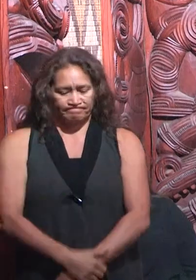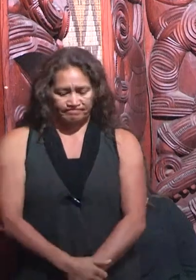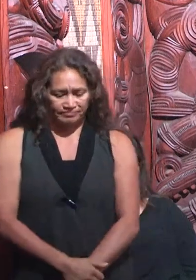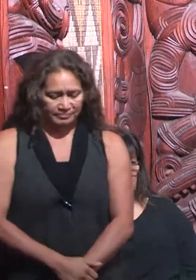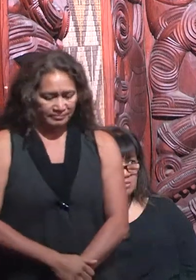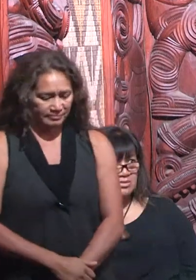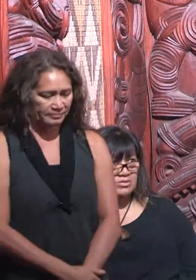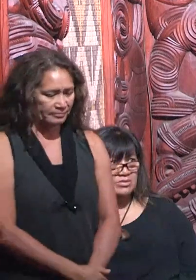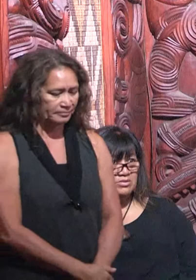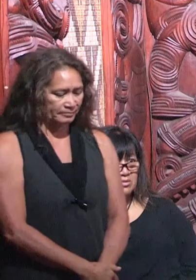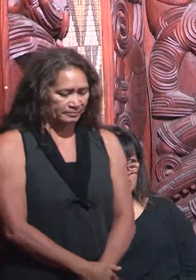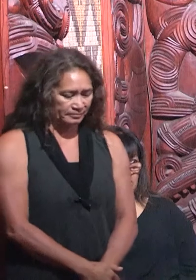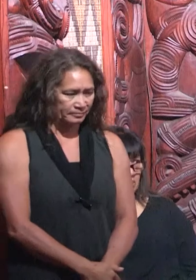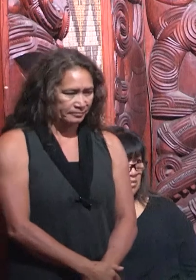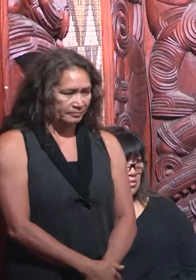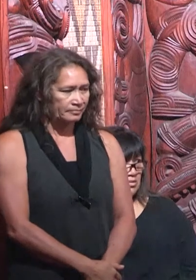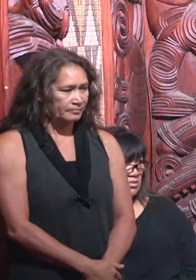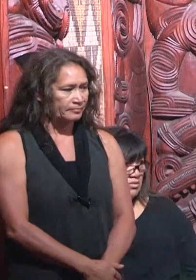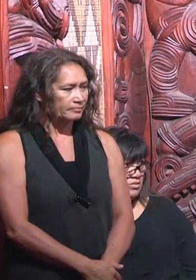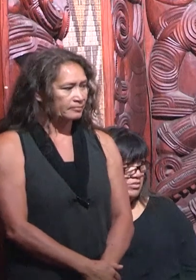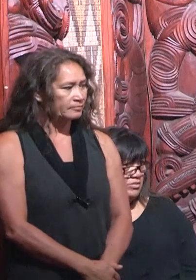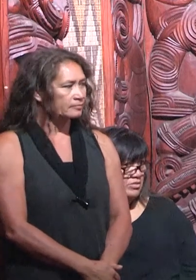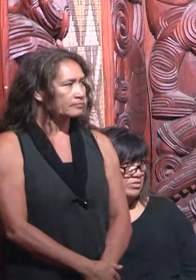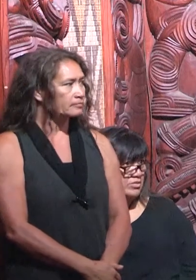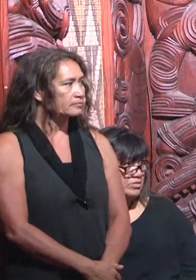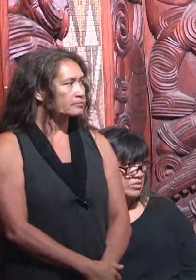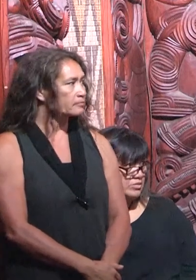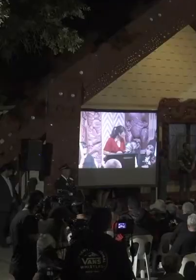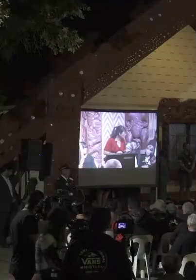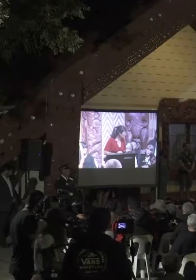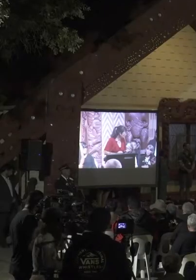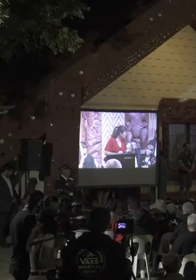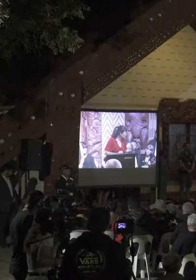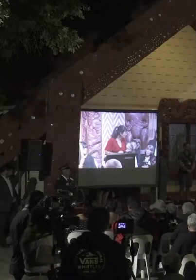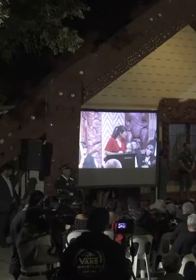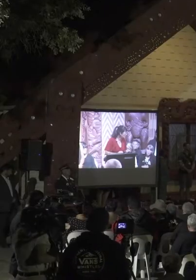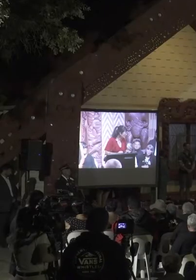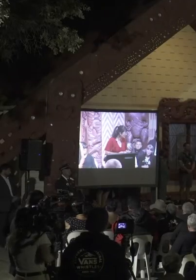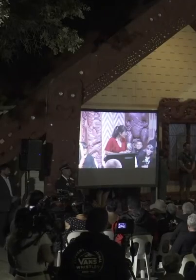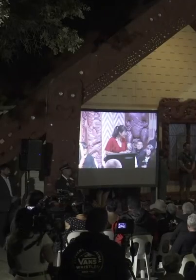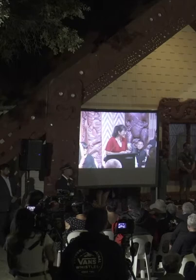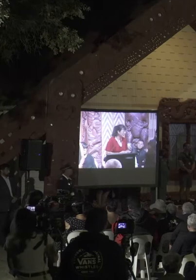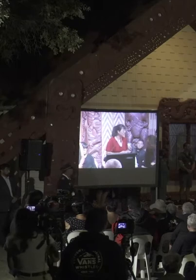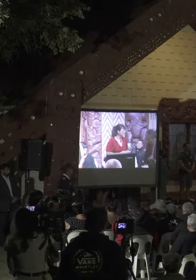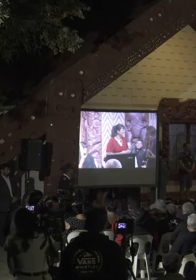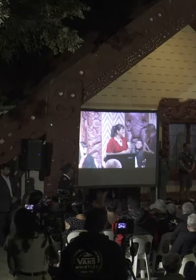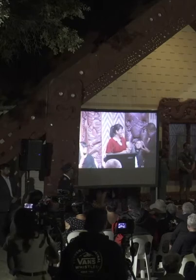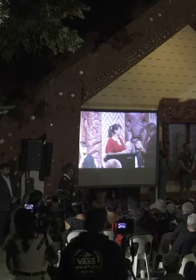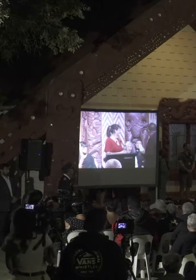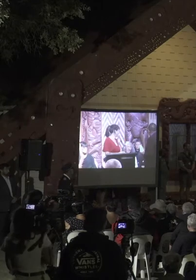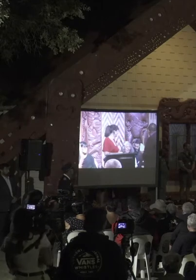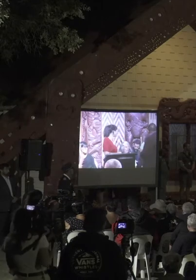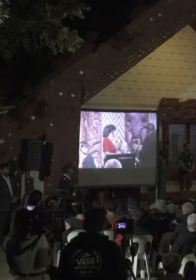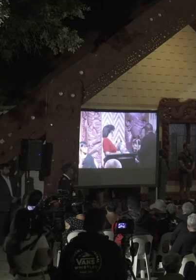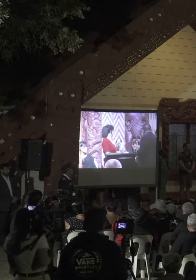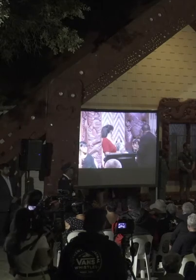vanau. Oh, sorry. Can I maybe use your torch? Thank you.